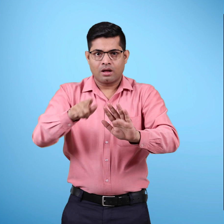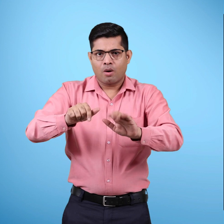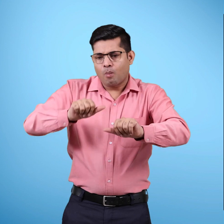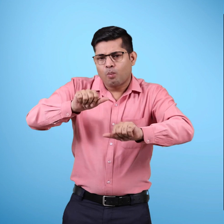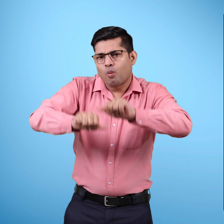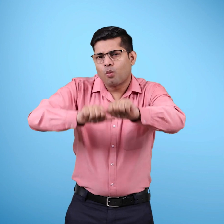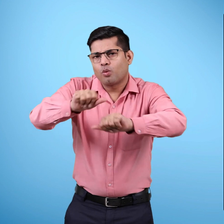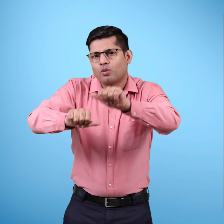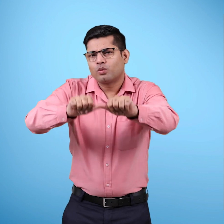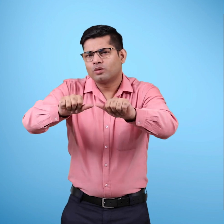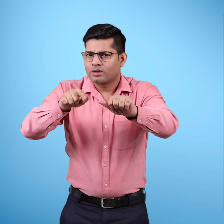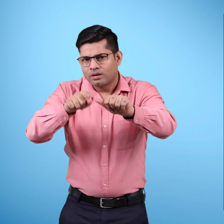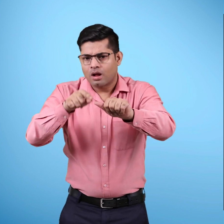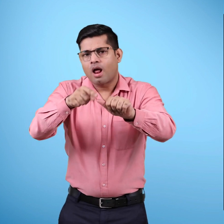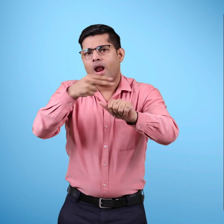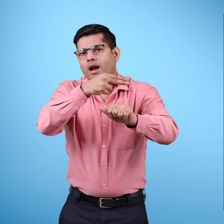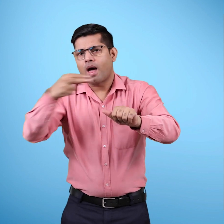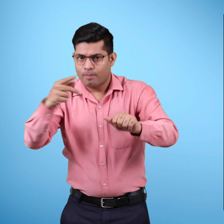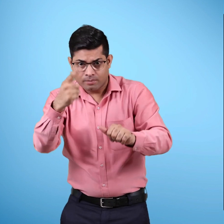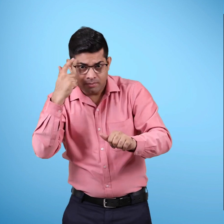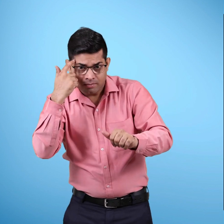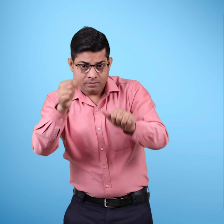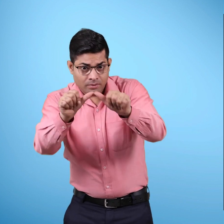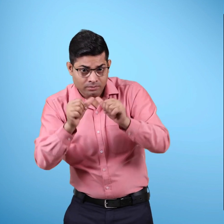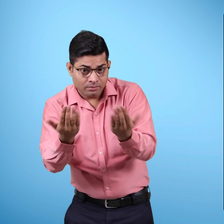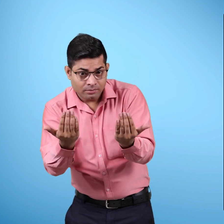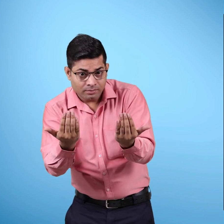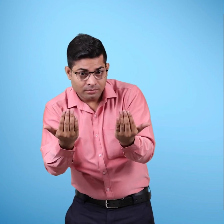Can you think of these and name the process that makes